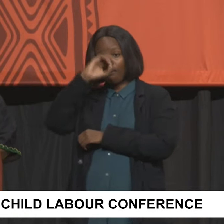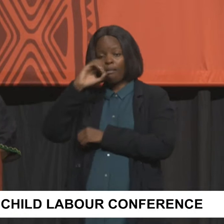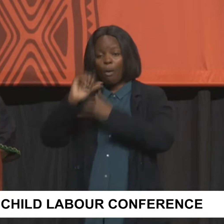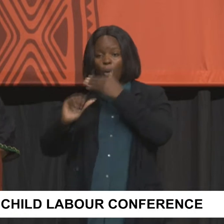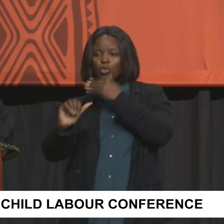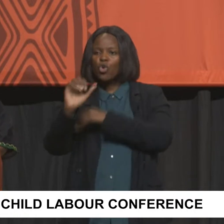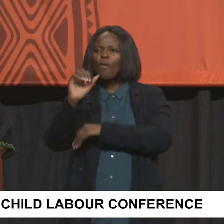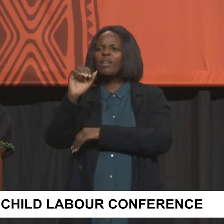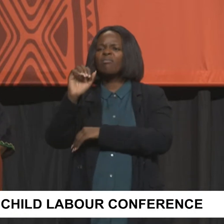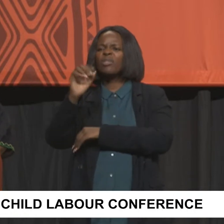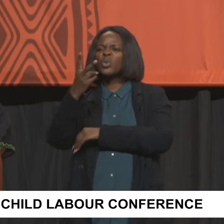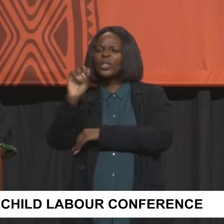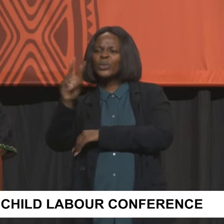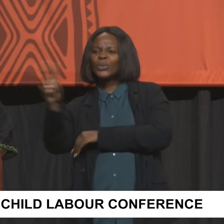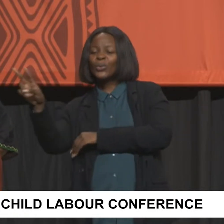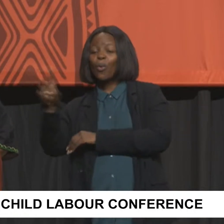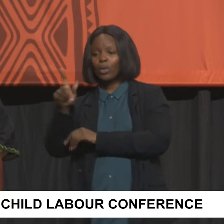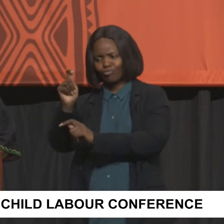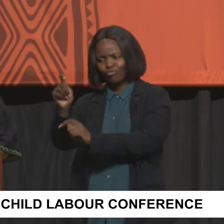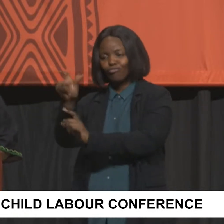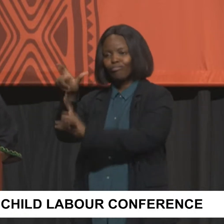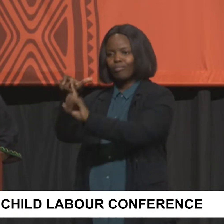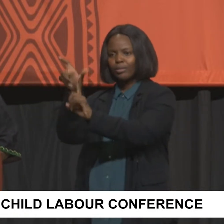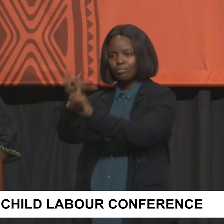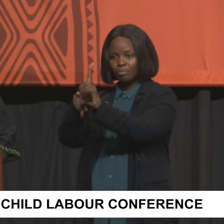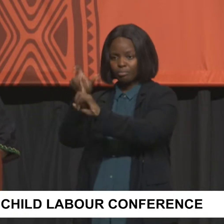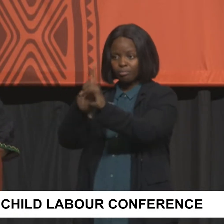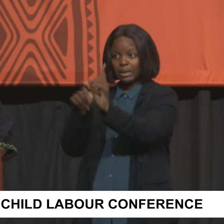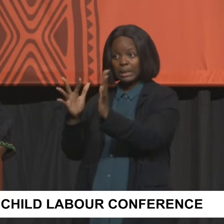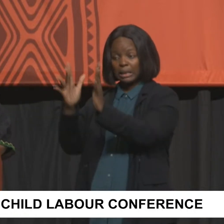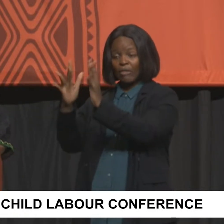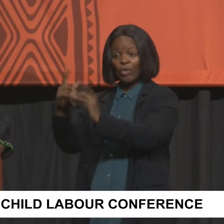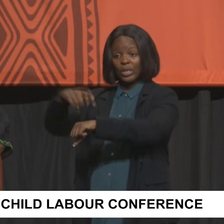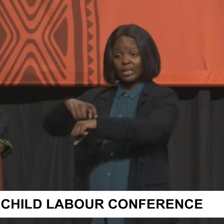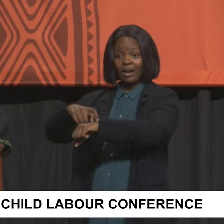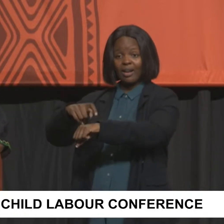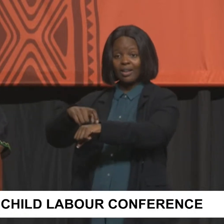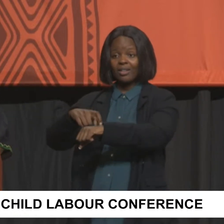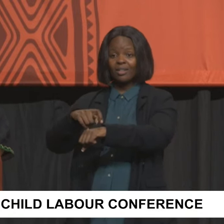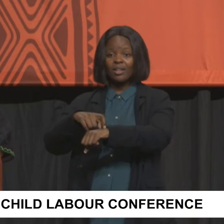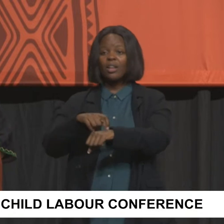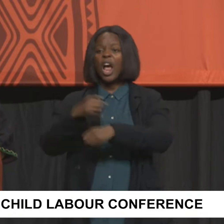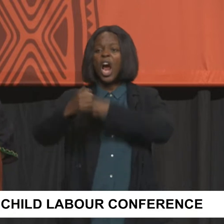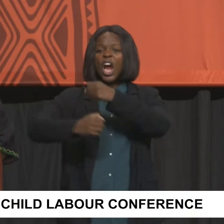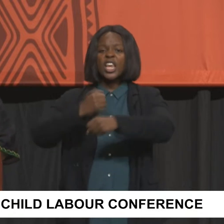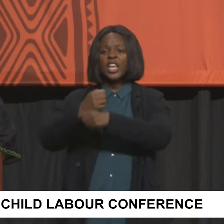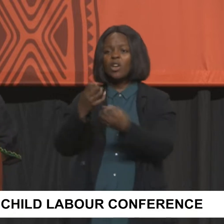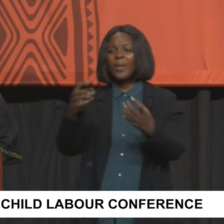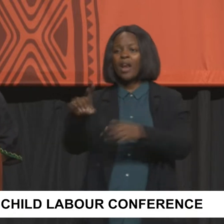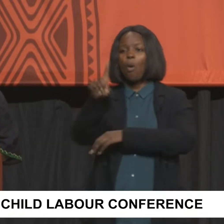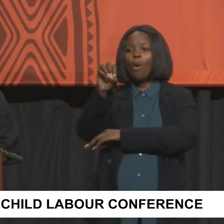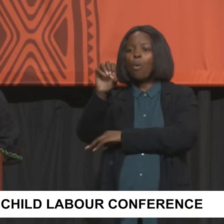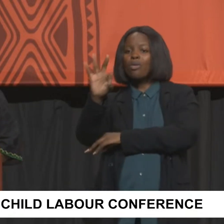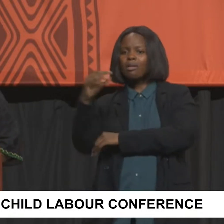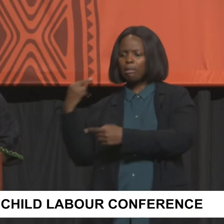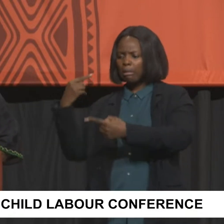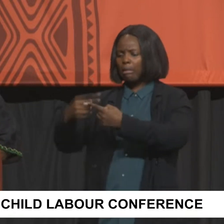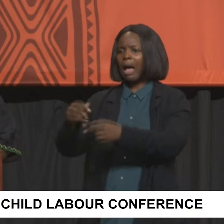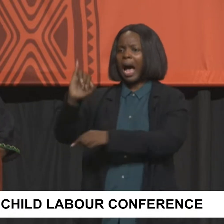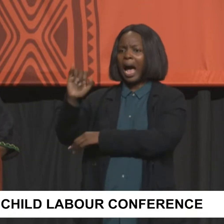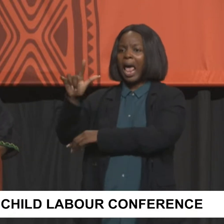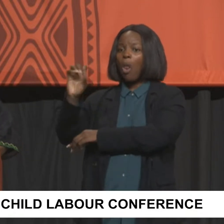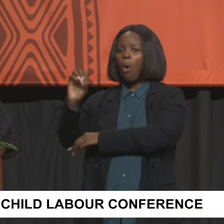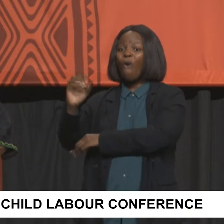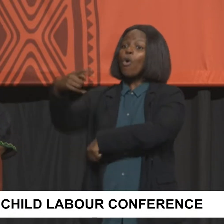to at least acknowledge and applaud the fact that for the 103 years of the existence of the ILO, is for the first